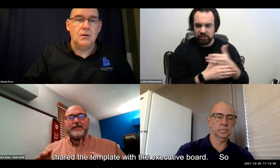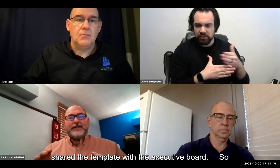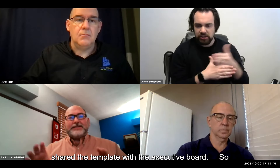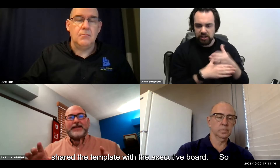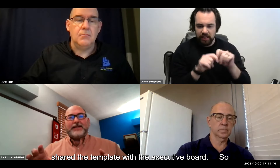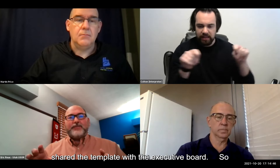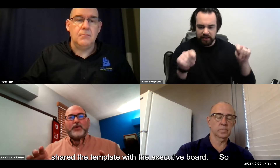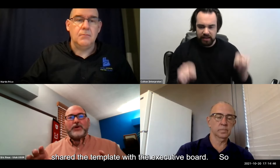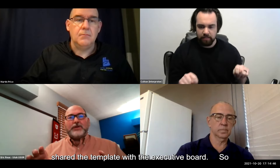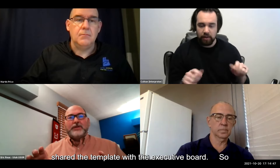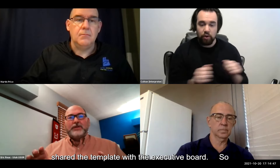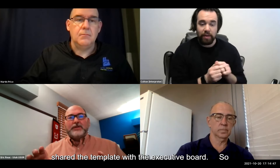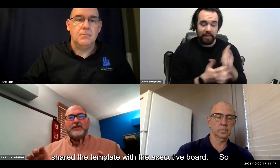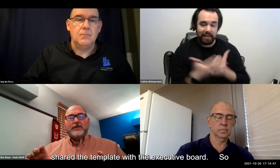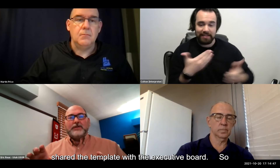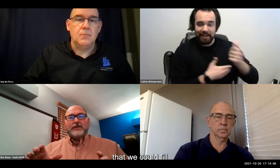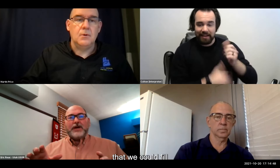with the executive board